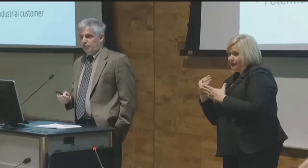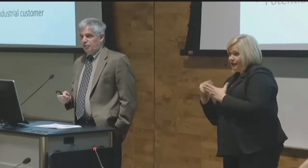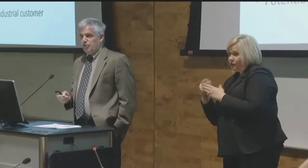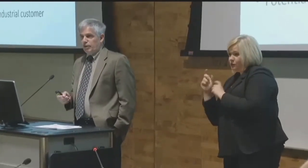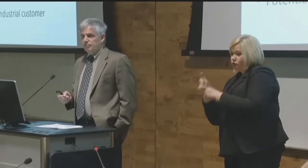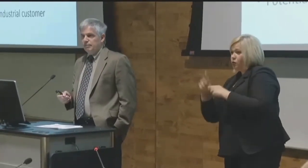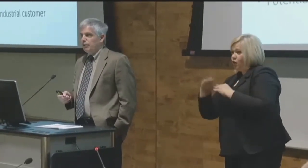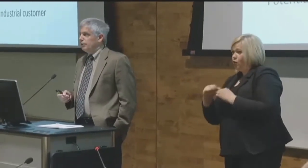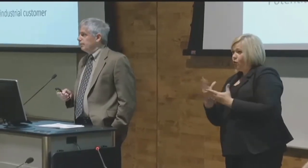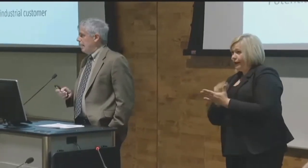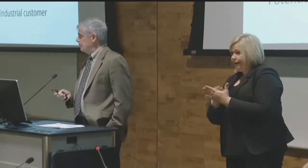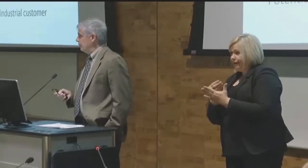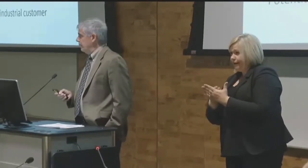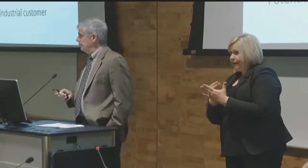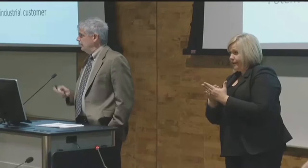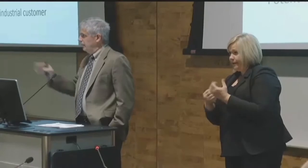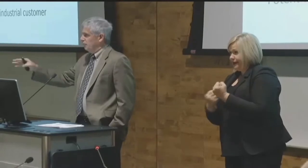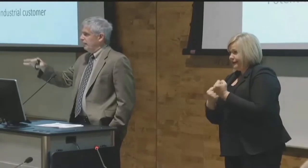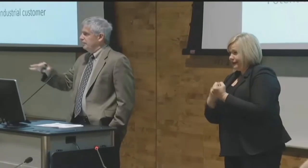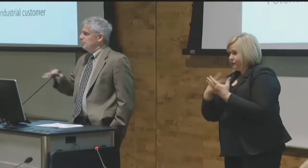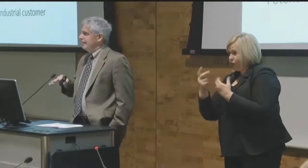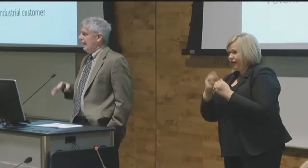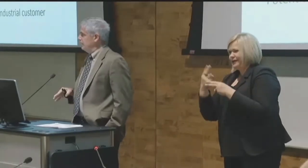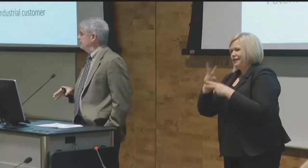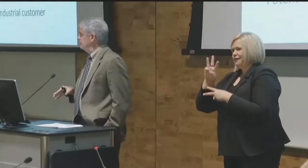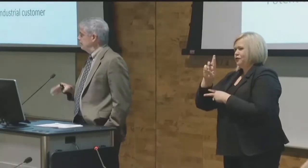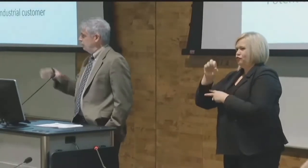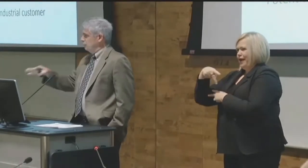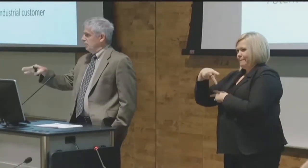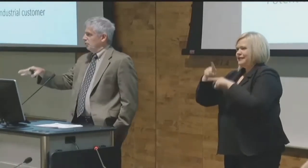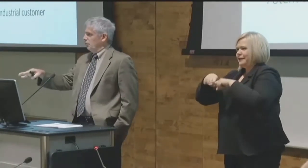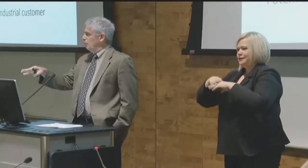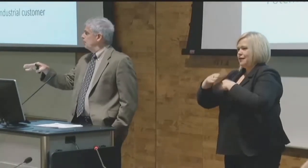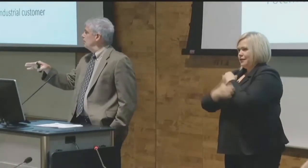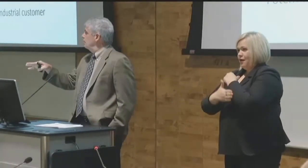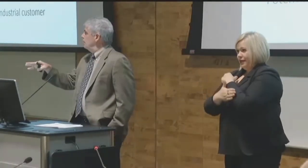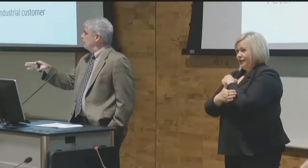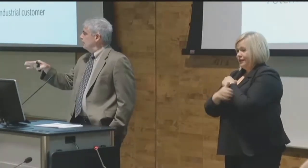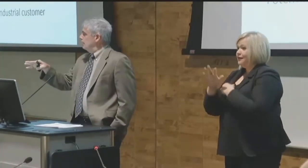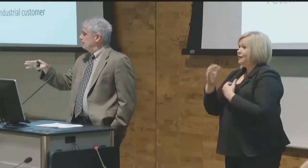low-income assistance program. They call it their RAP program, and it's divided up by county. Flint will be the sole